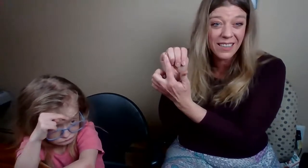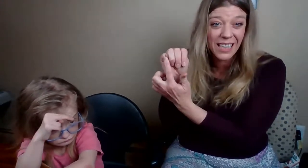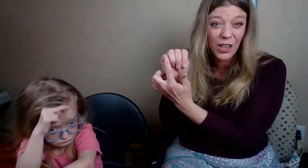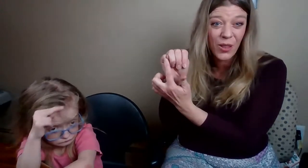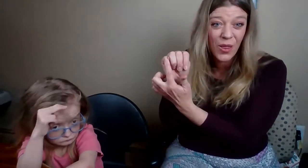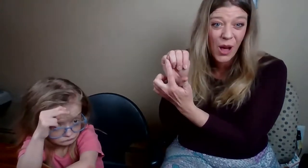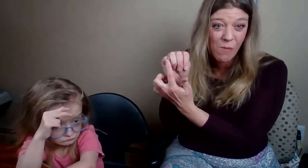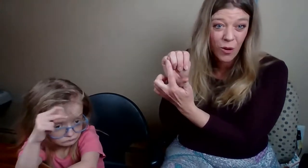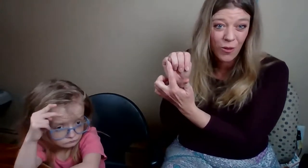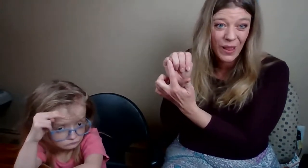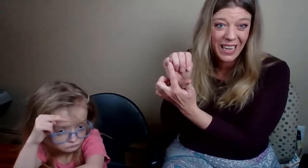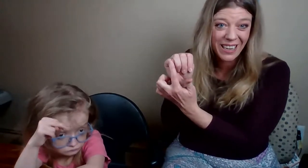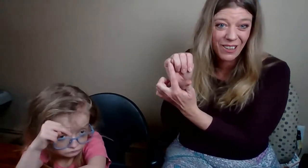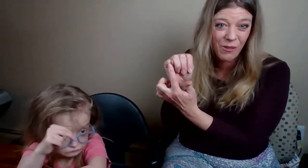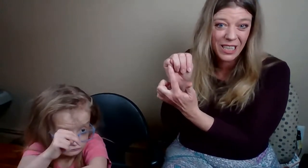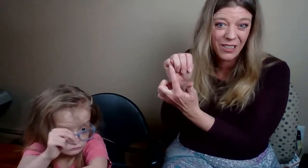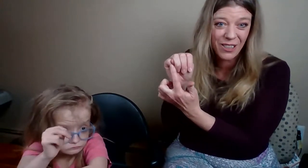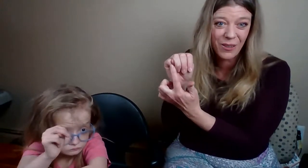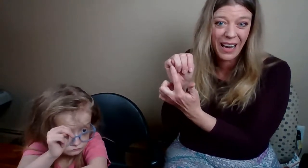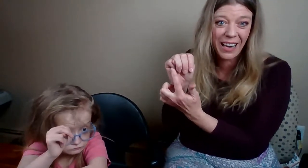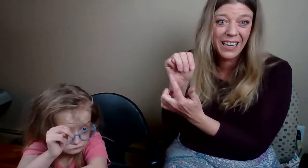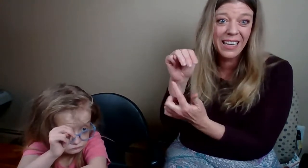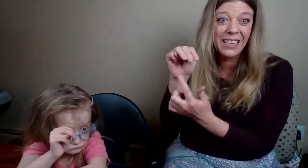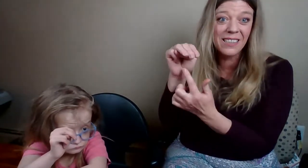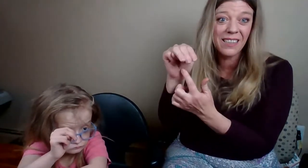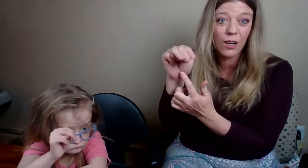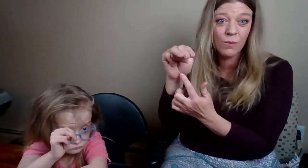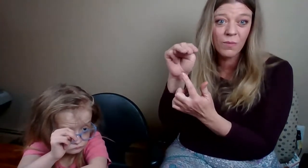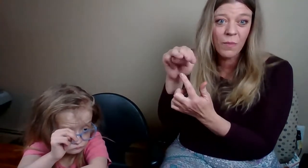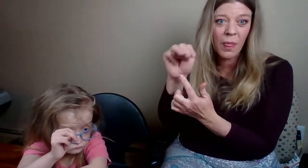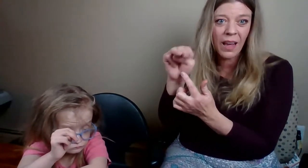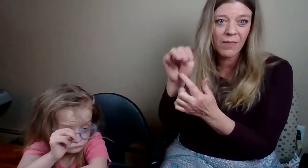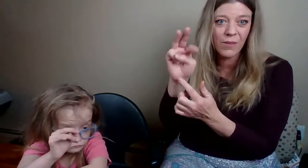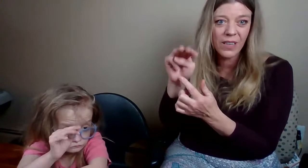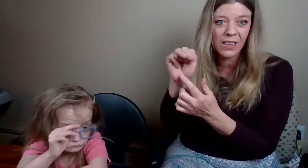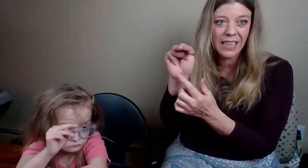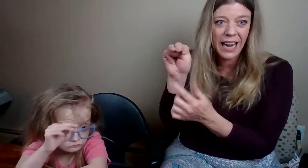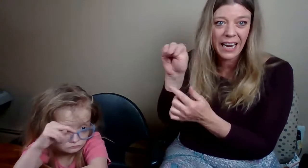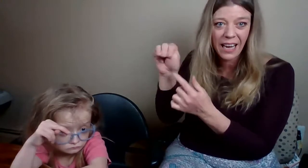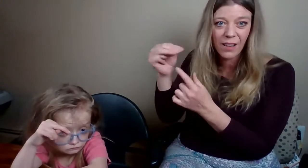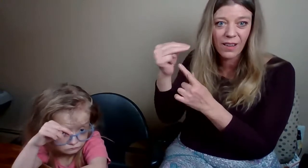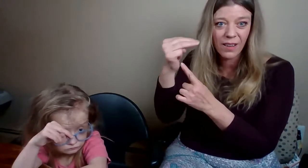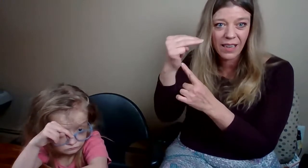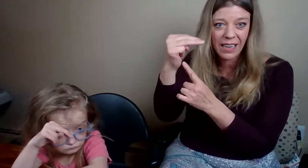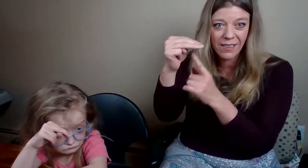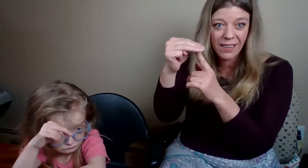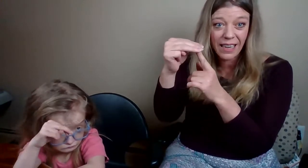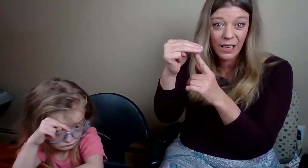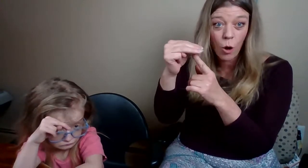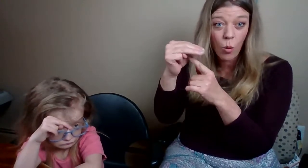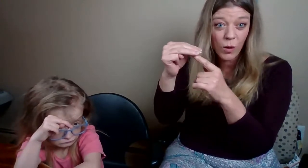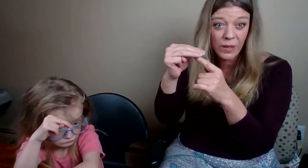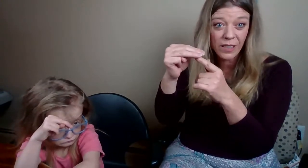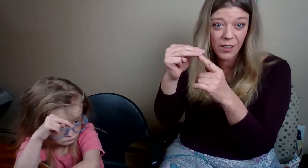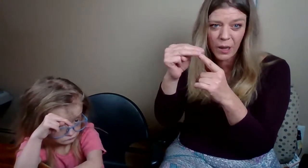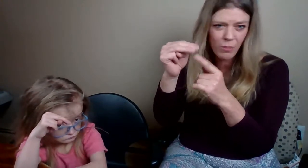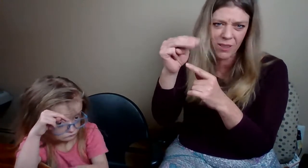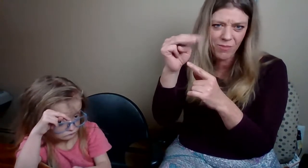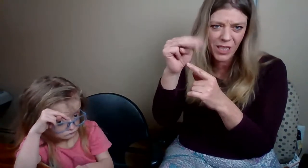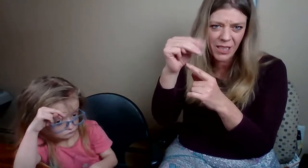see your thumb over there when you do that. So have your fingers hang out. They're kind of like almost straight, but just